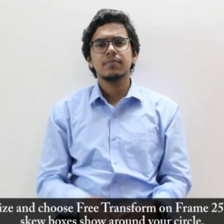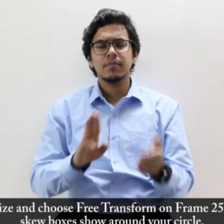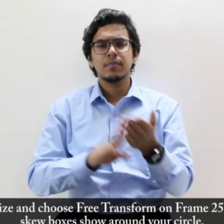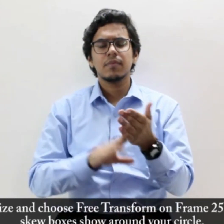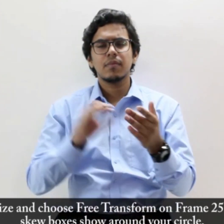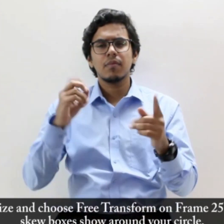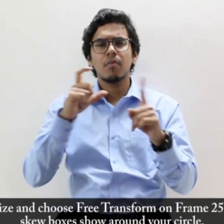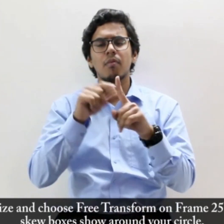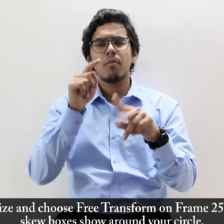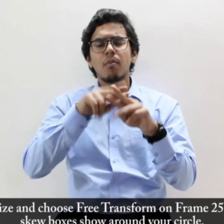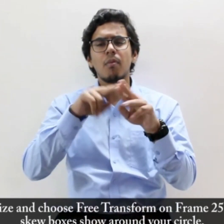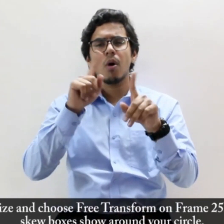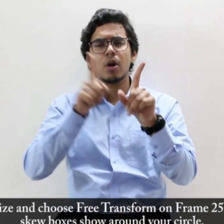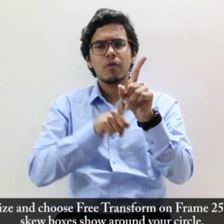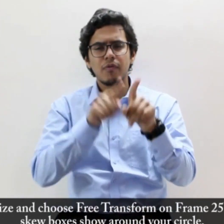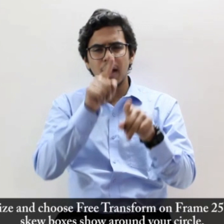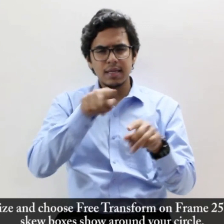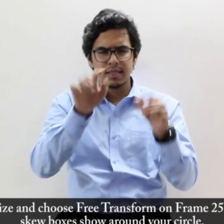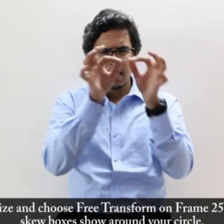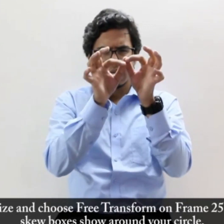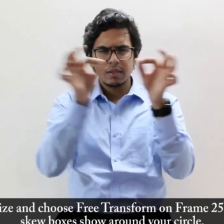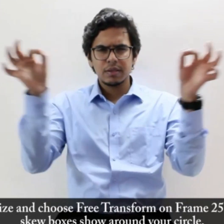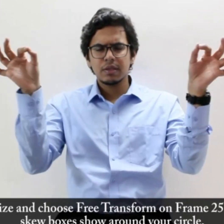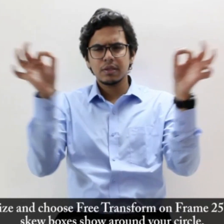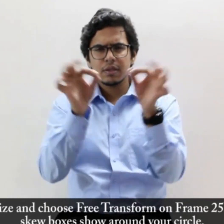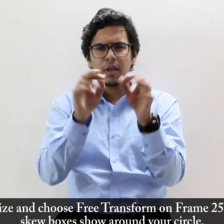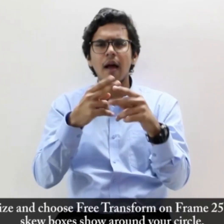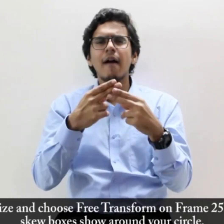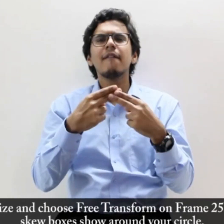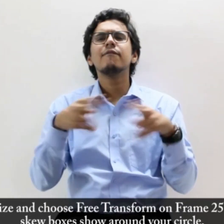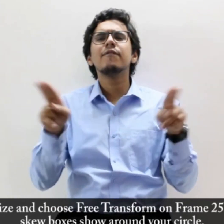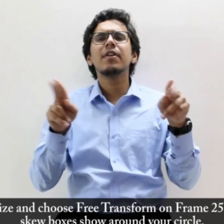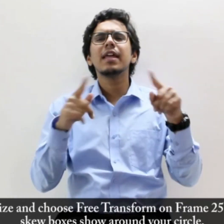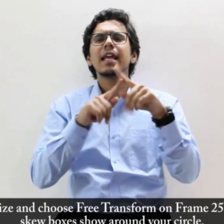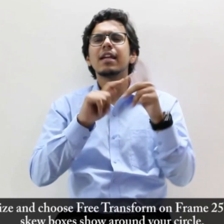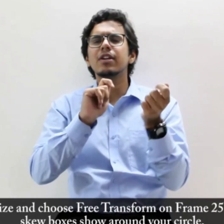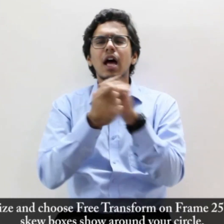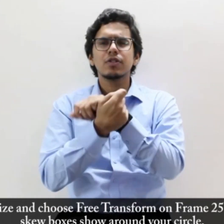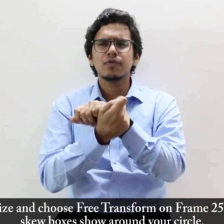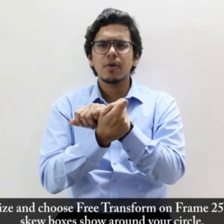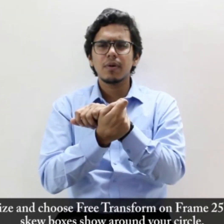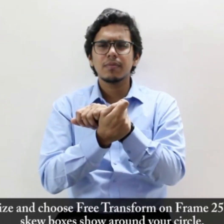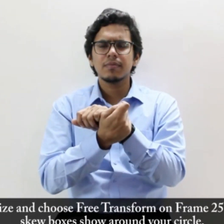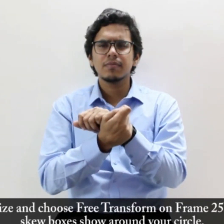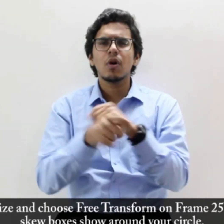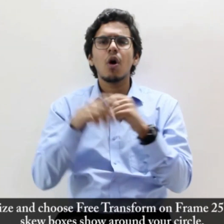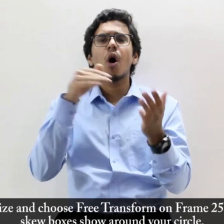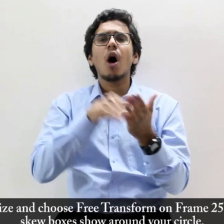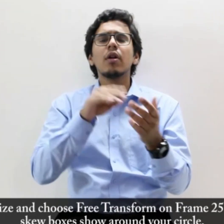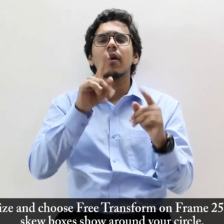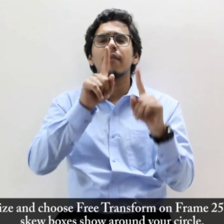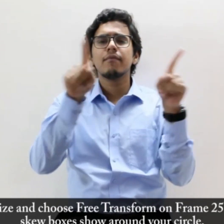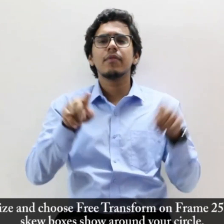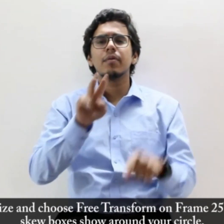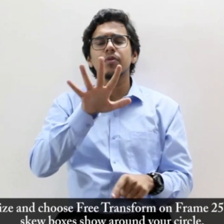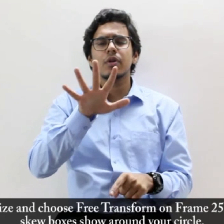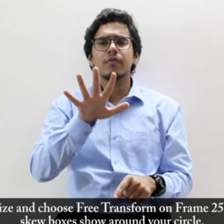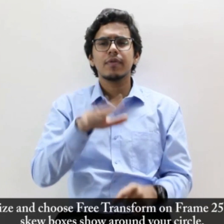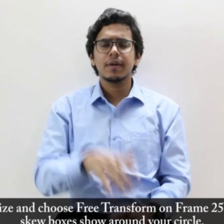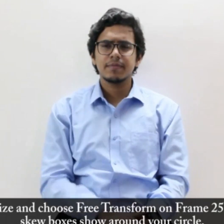Modify circle size and choose free transform on frame 25. The scale and skew boxes